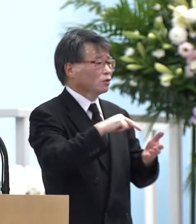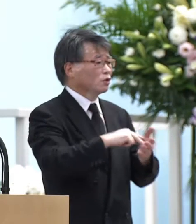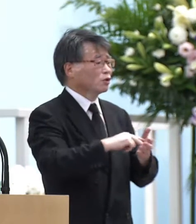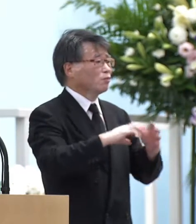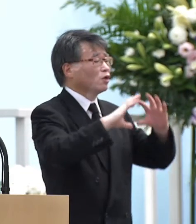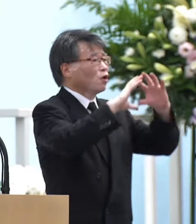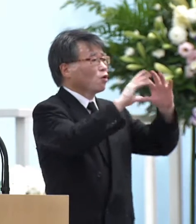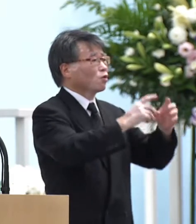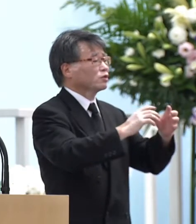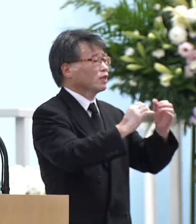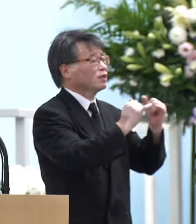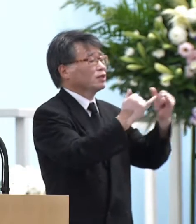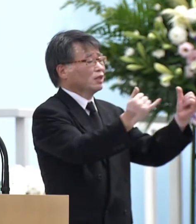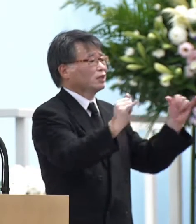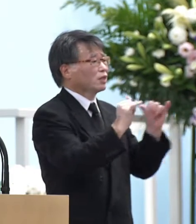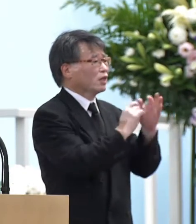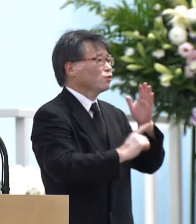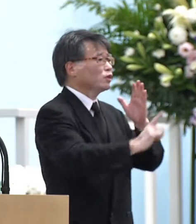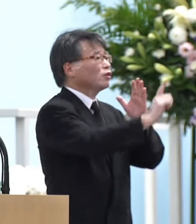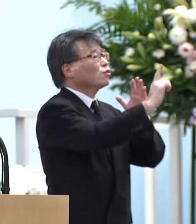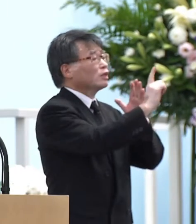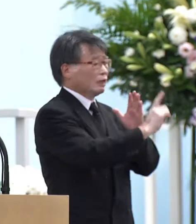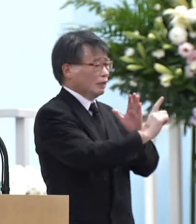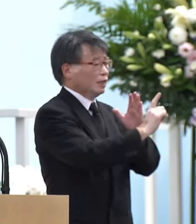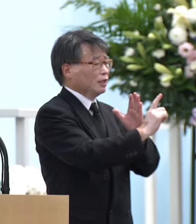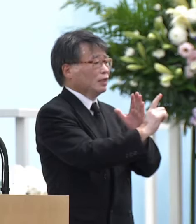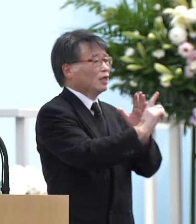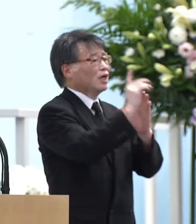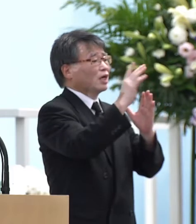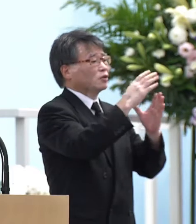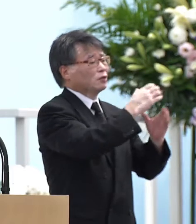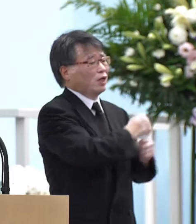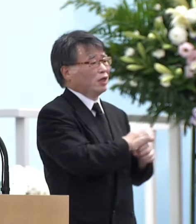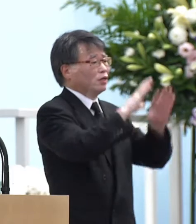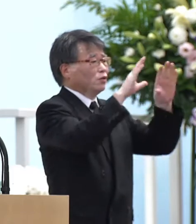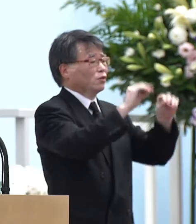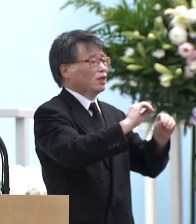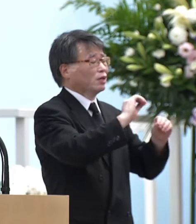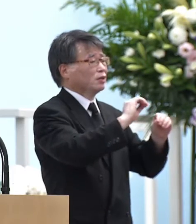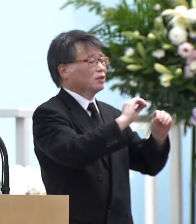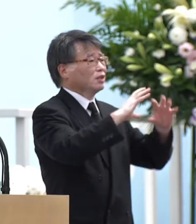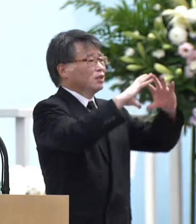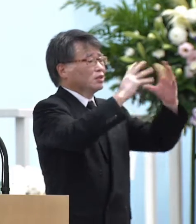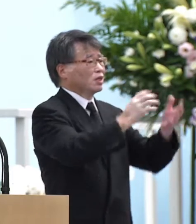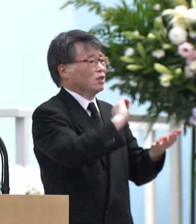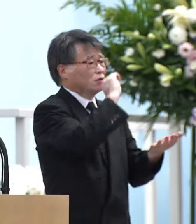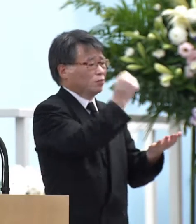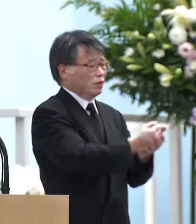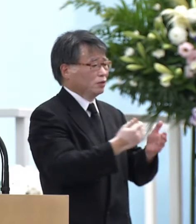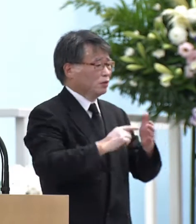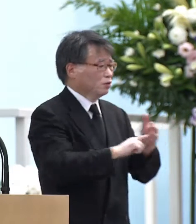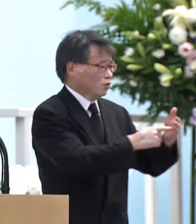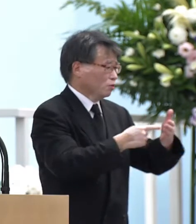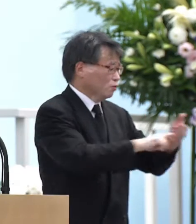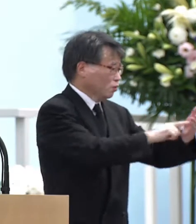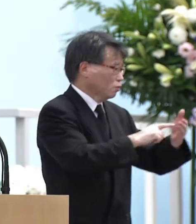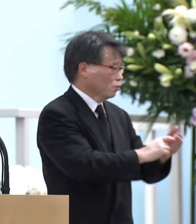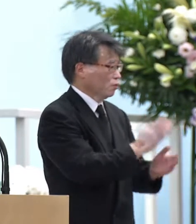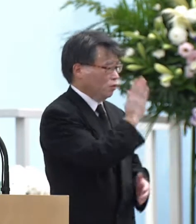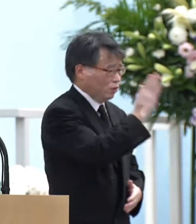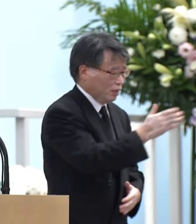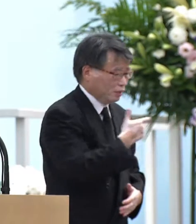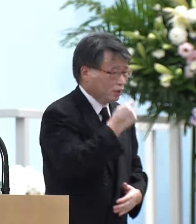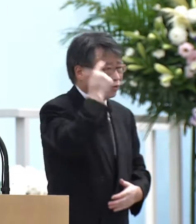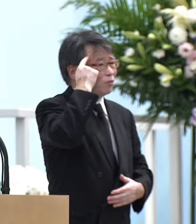I ask the Japanese government once again to make all possible effort to realize a world without nuclear weapons by actively playing a leading